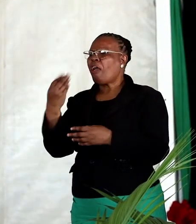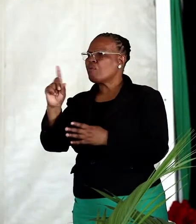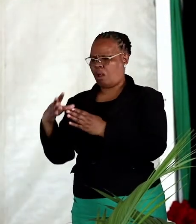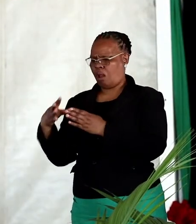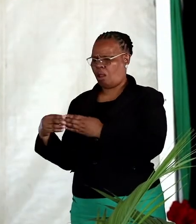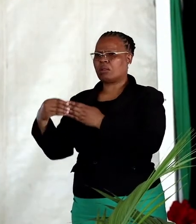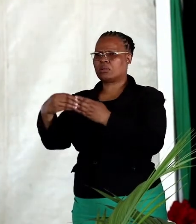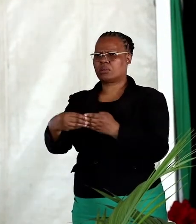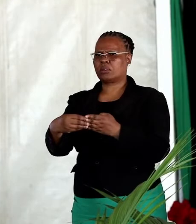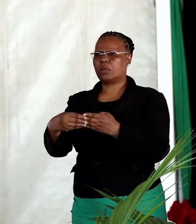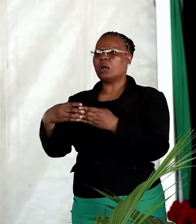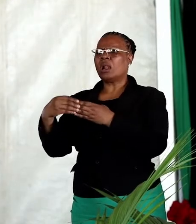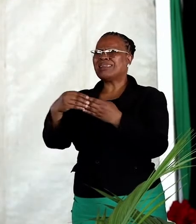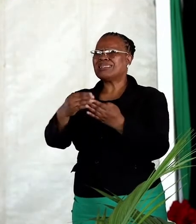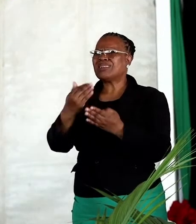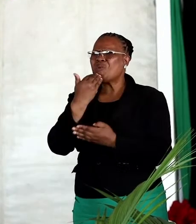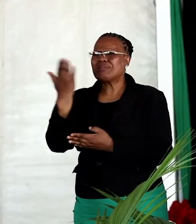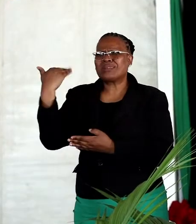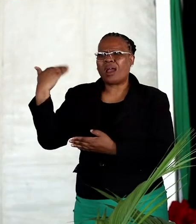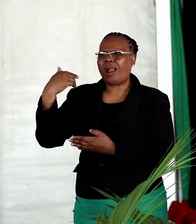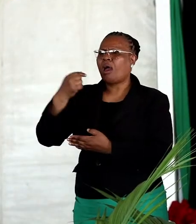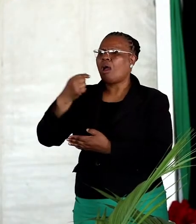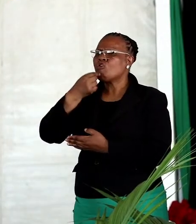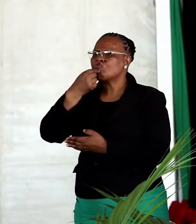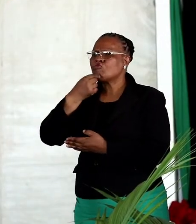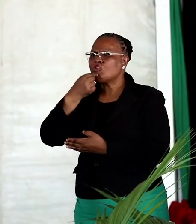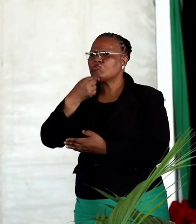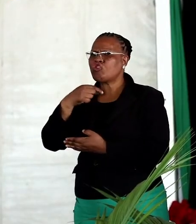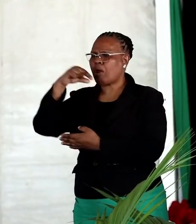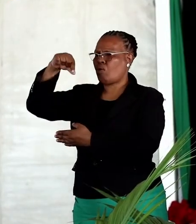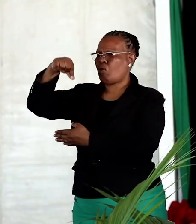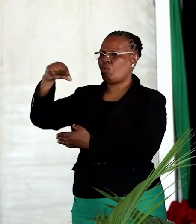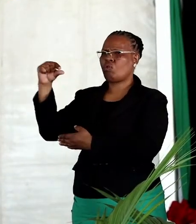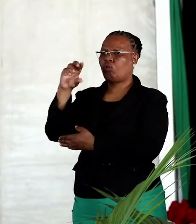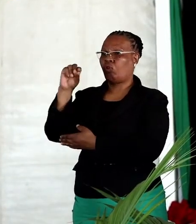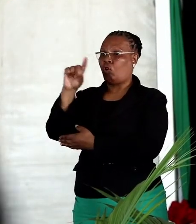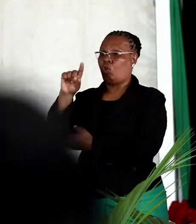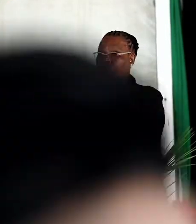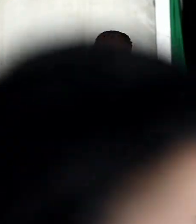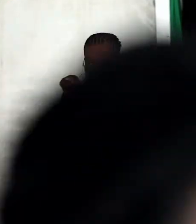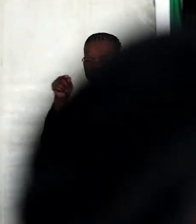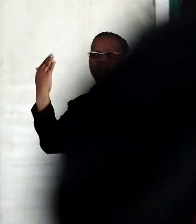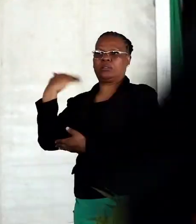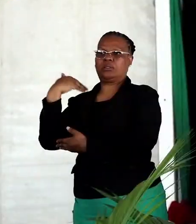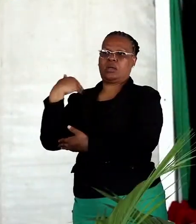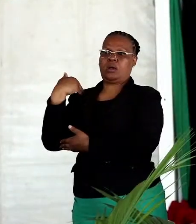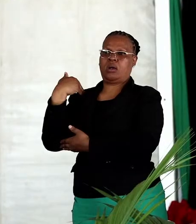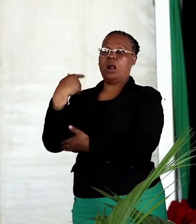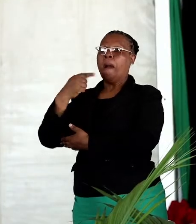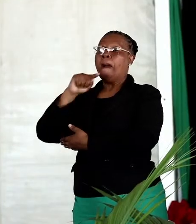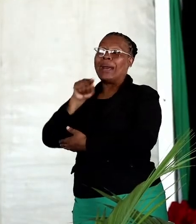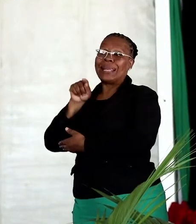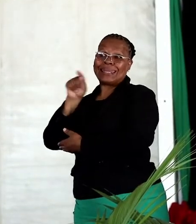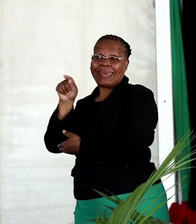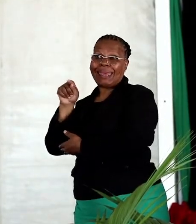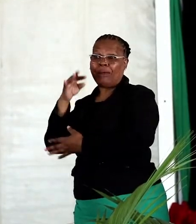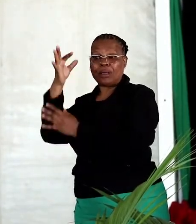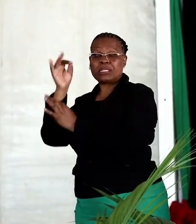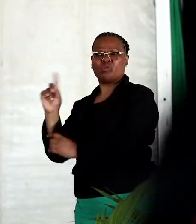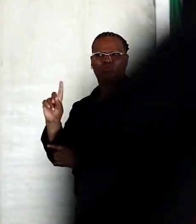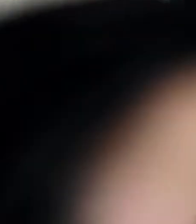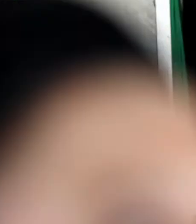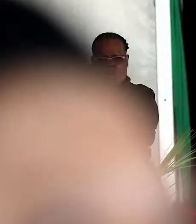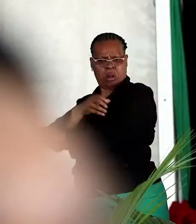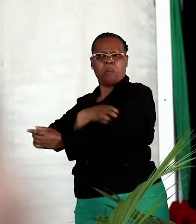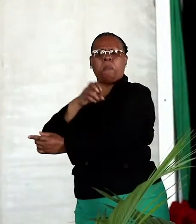who decided to hold on to the power because he saw that his days were